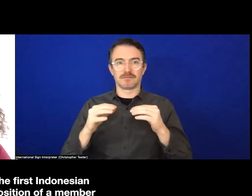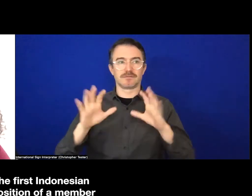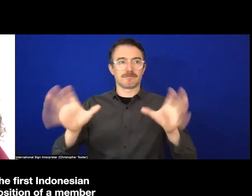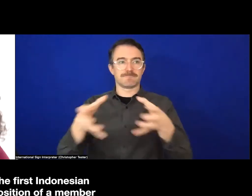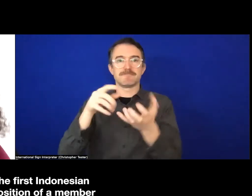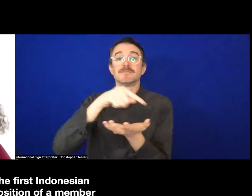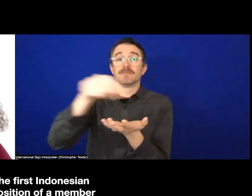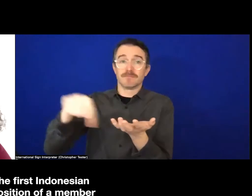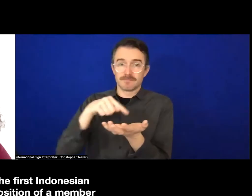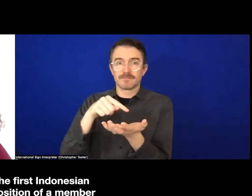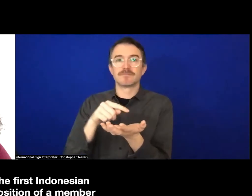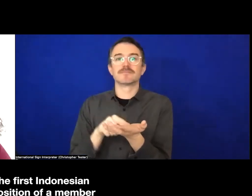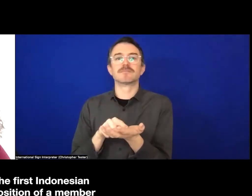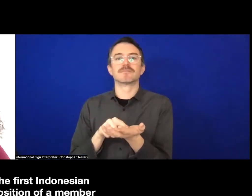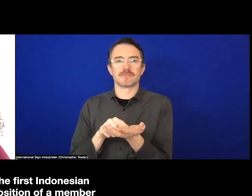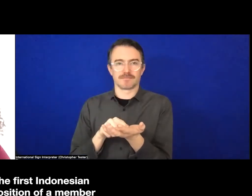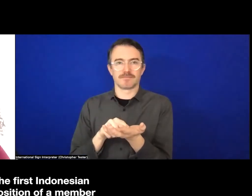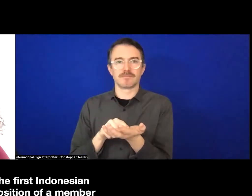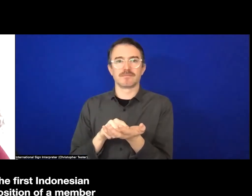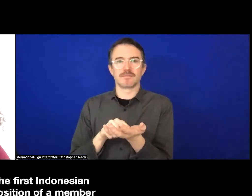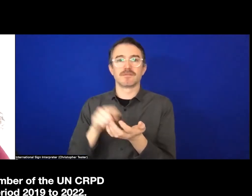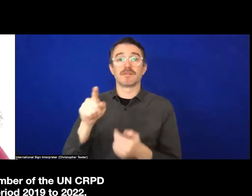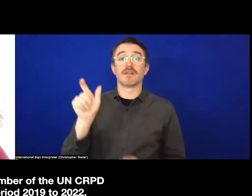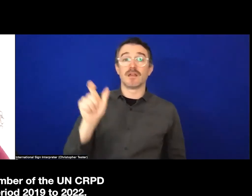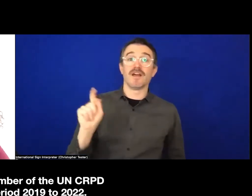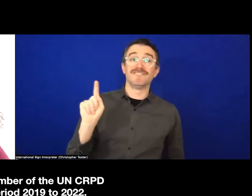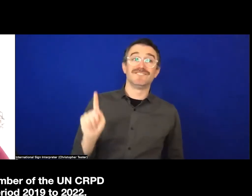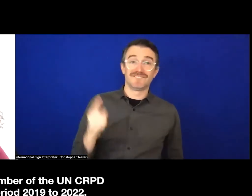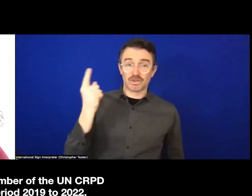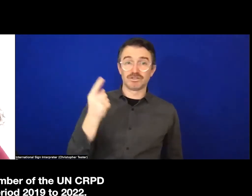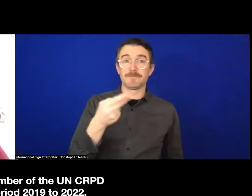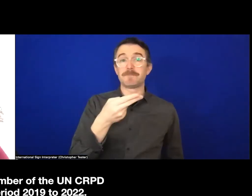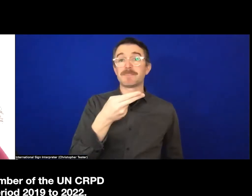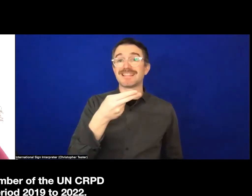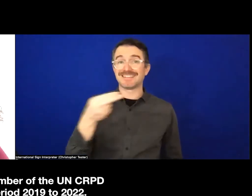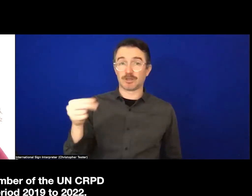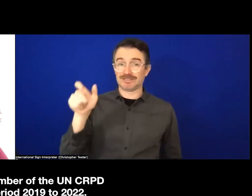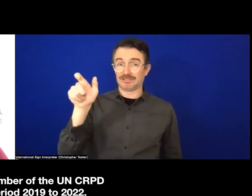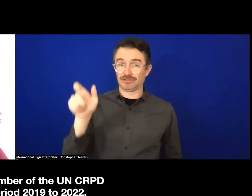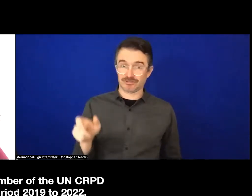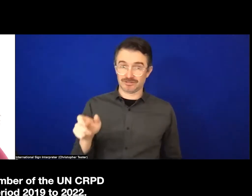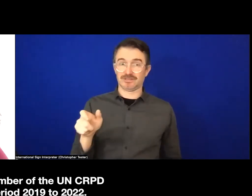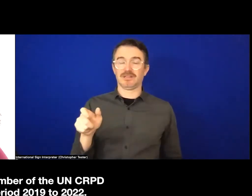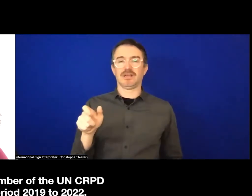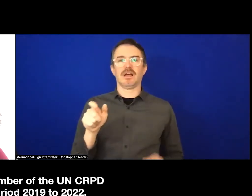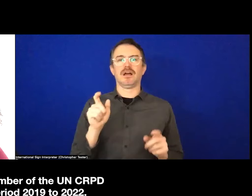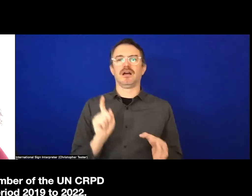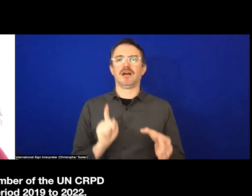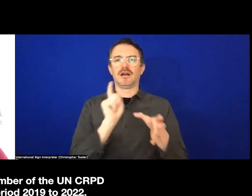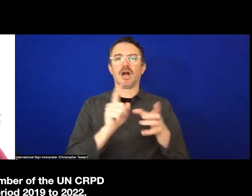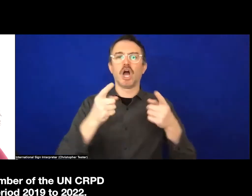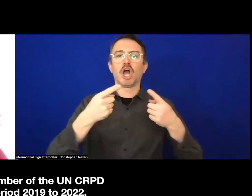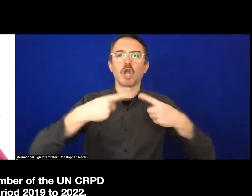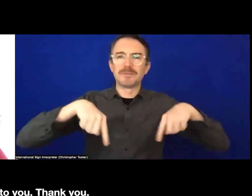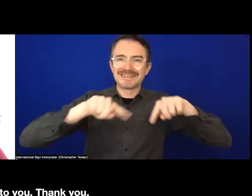first Indonesian to hold the position of a committee member of the UN CRPD from the period